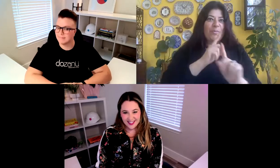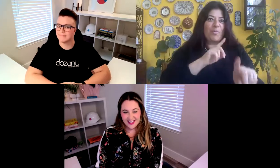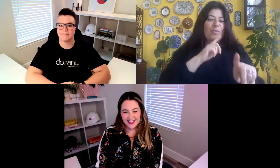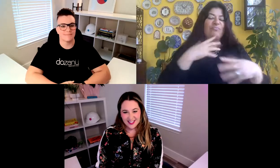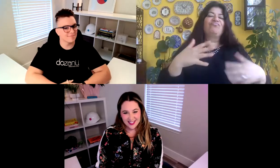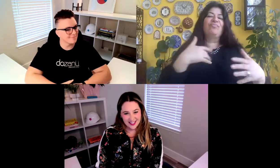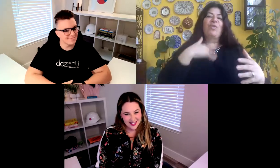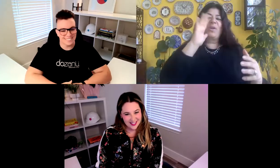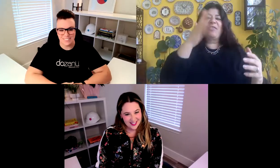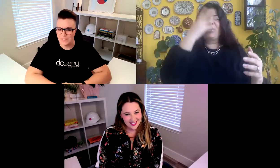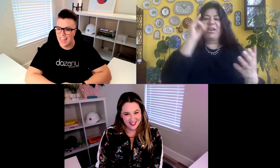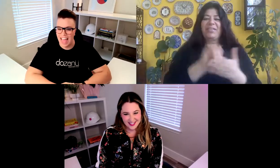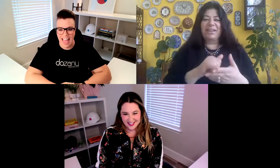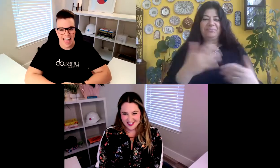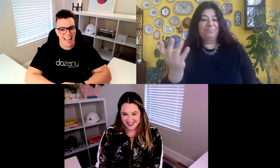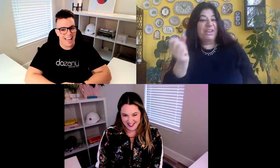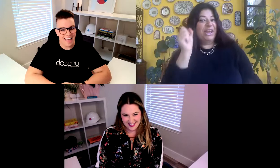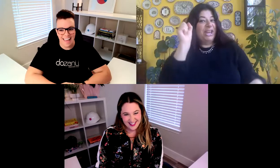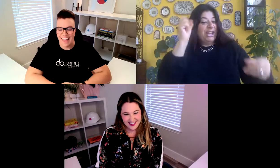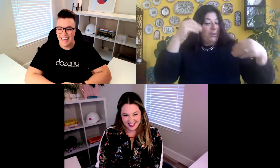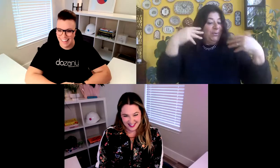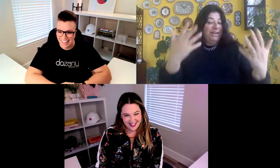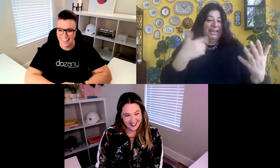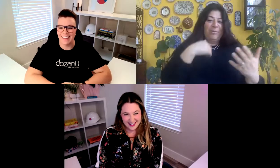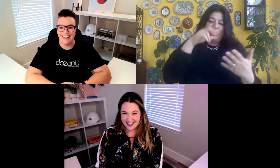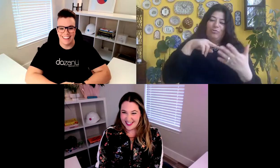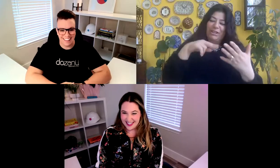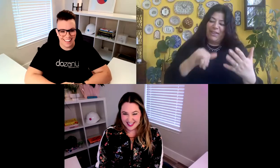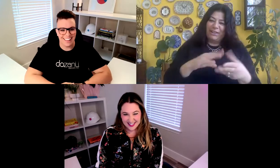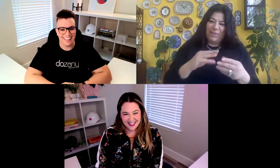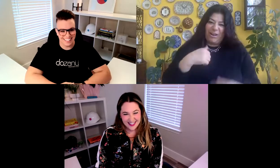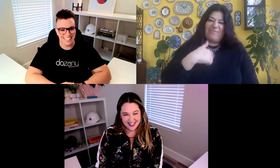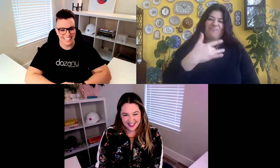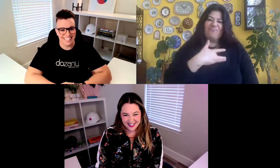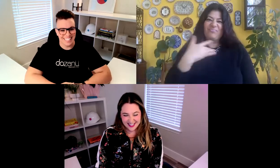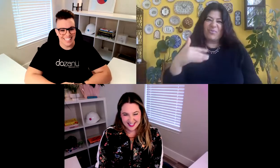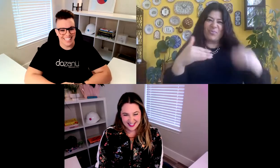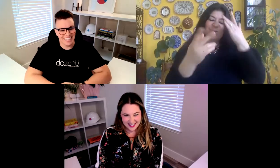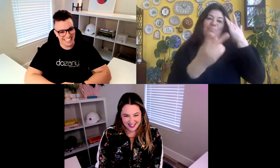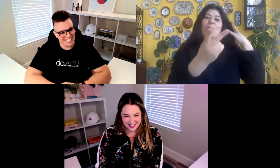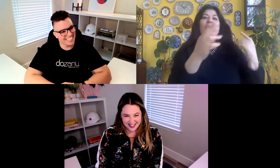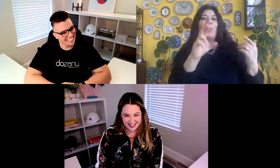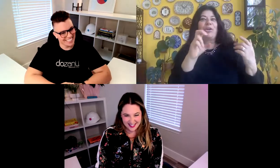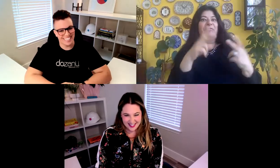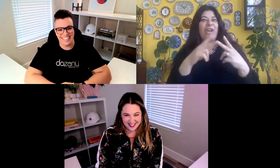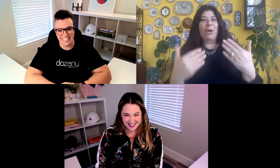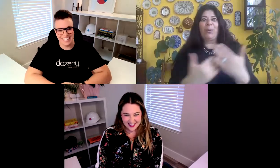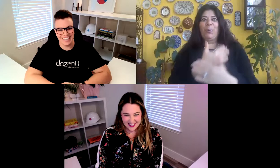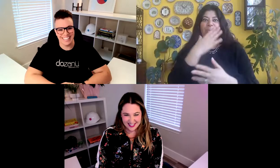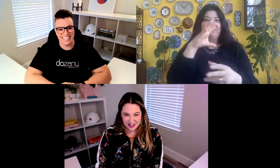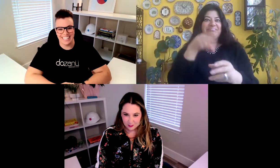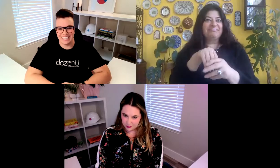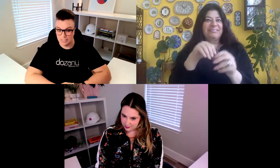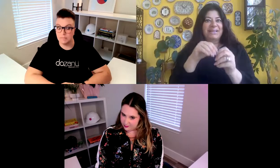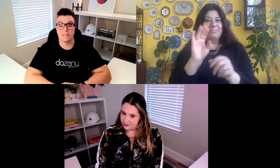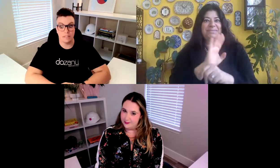that publication happen. And that went globally. So I can never forget that. It was an exciting moment. So as I'm looking back and reading that